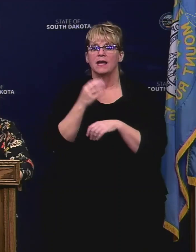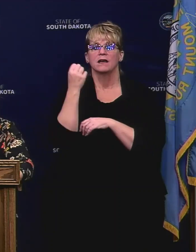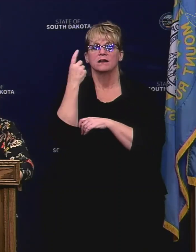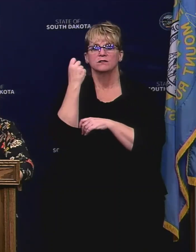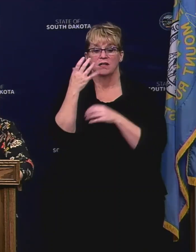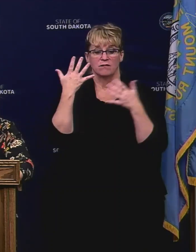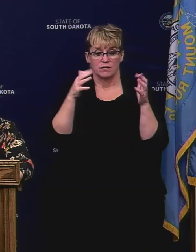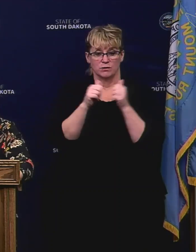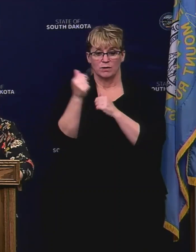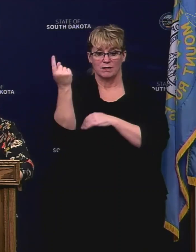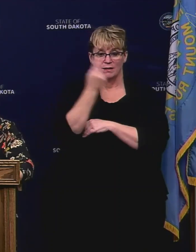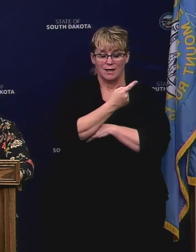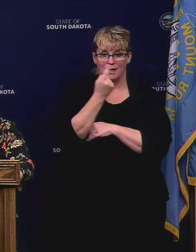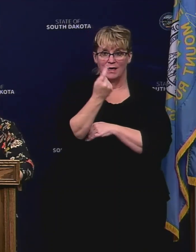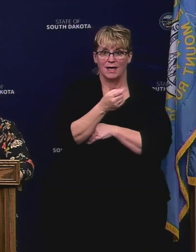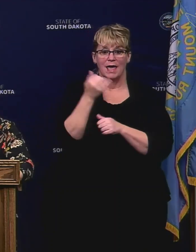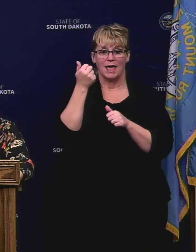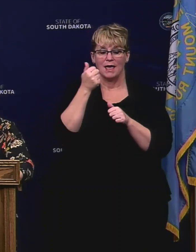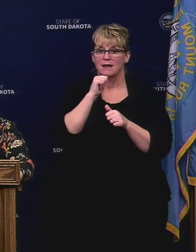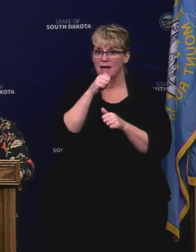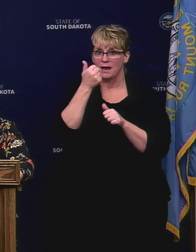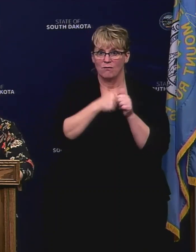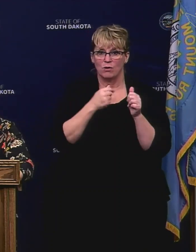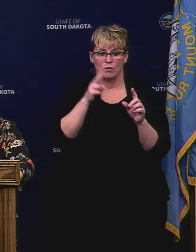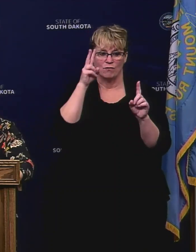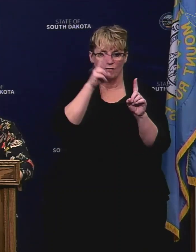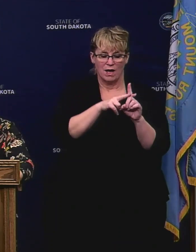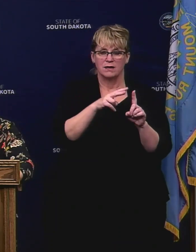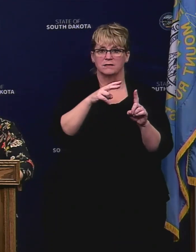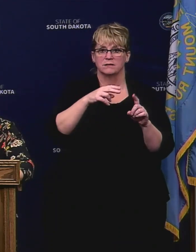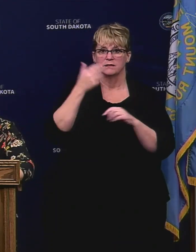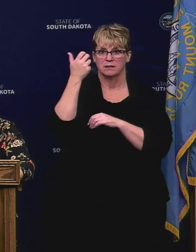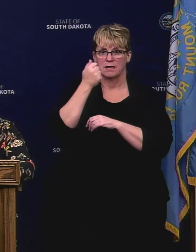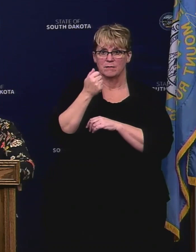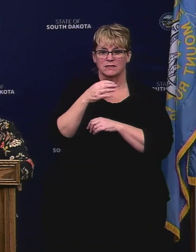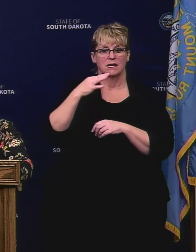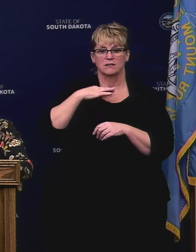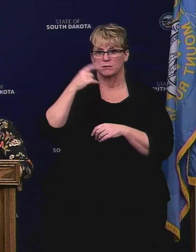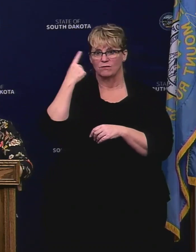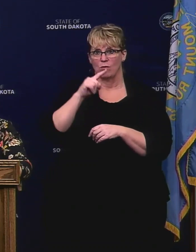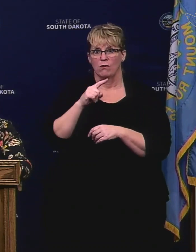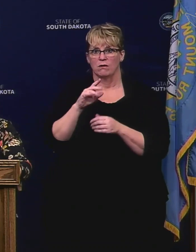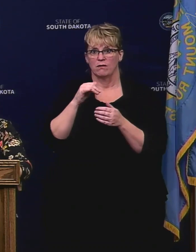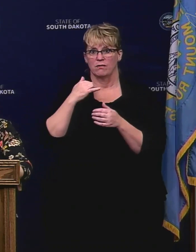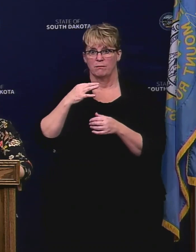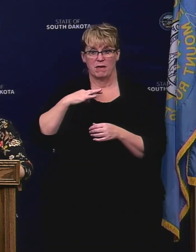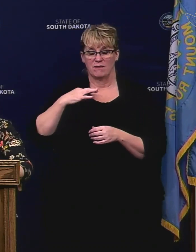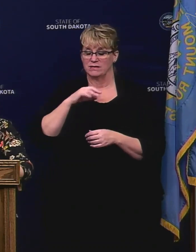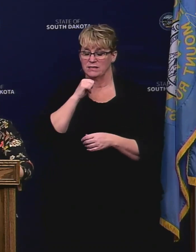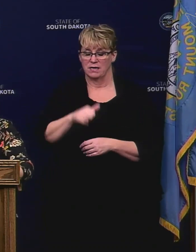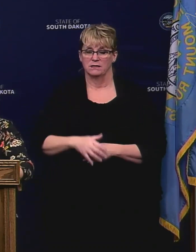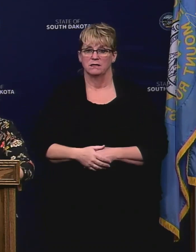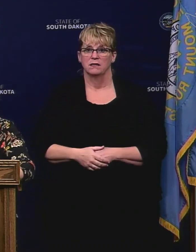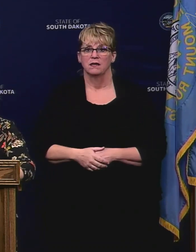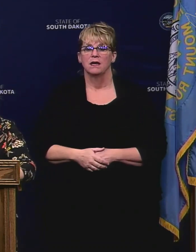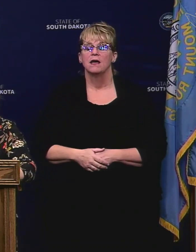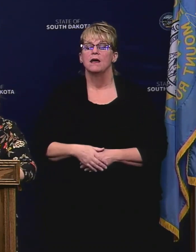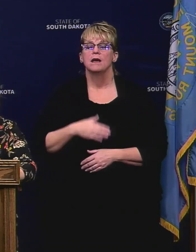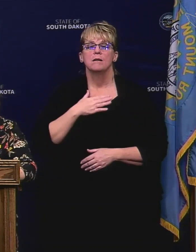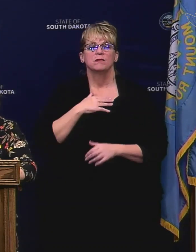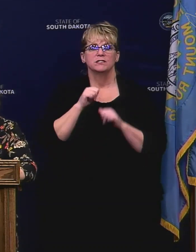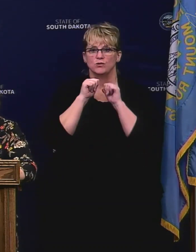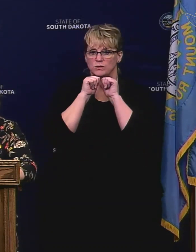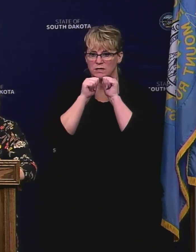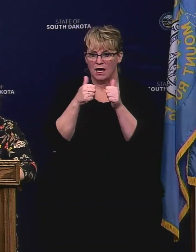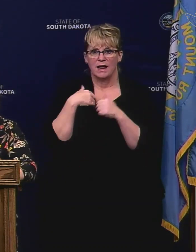at the end of the day, not everybody that files a claim is eligible for benefits. Additionally, please do not